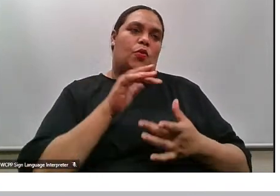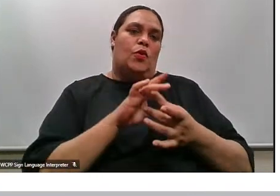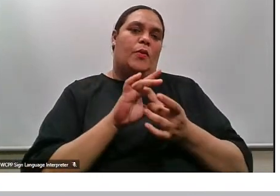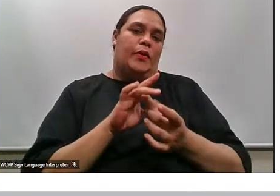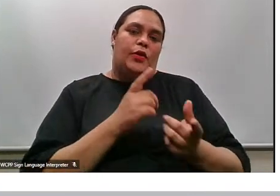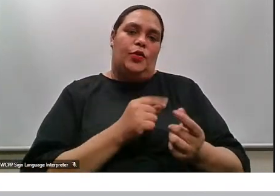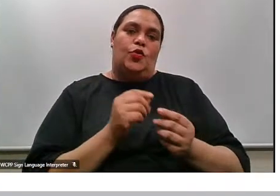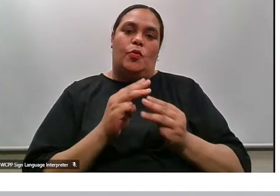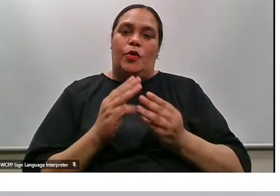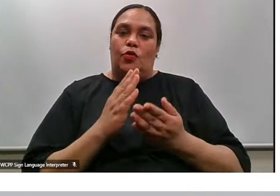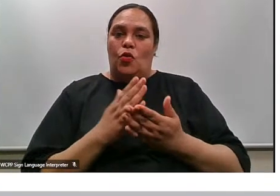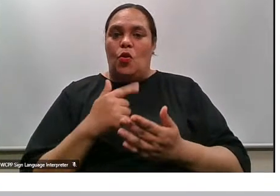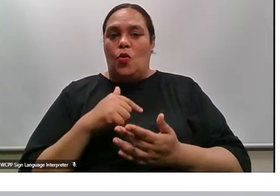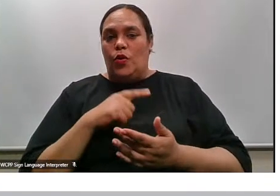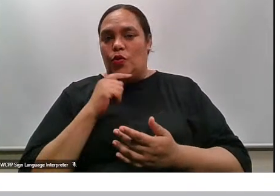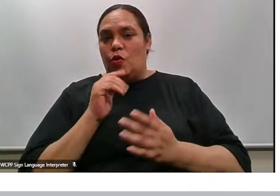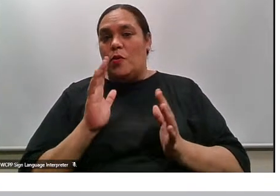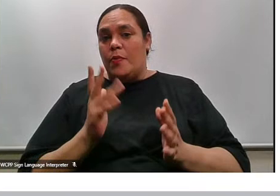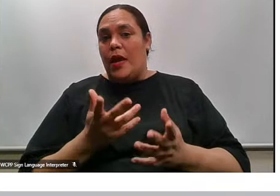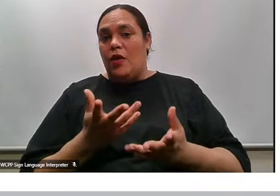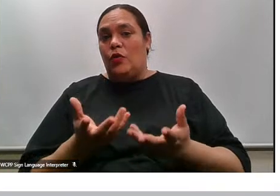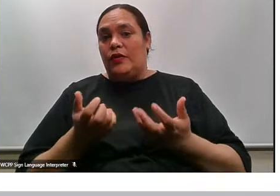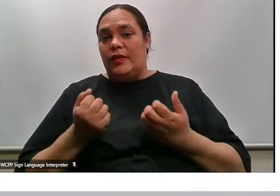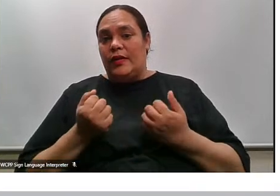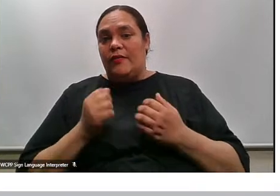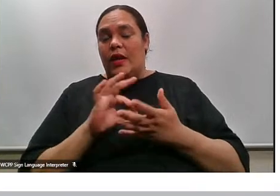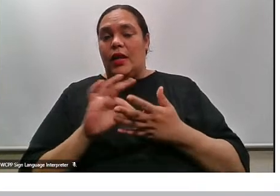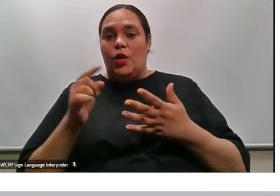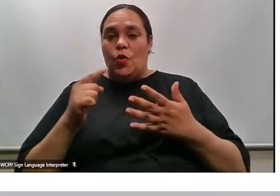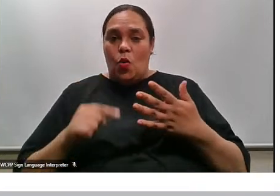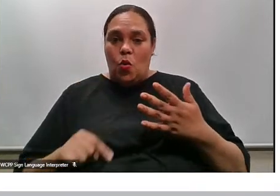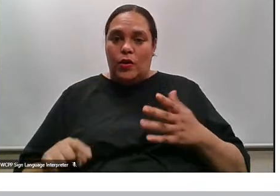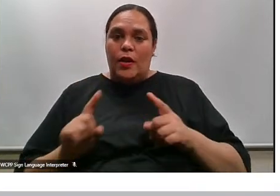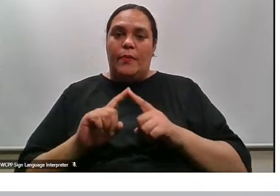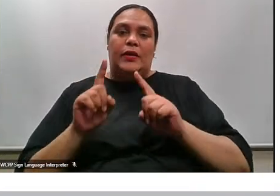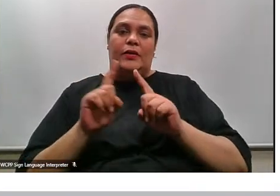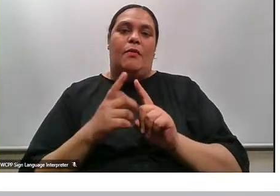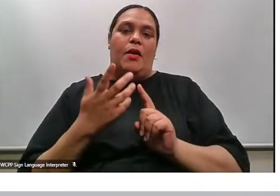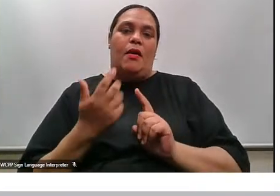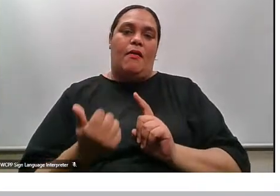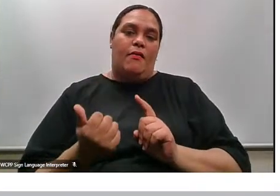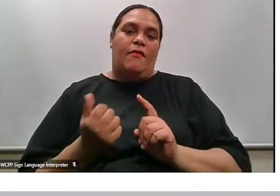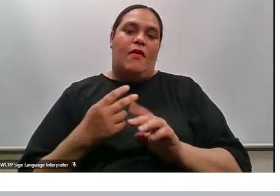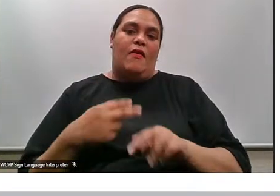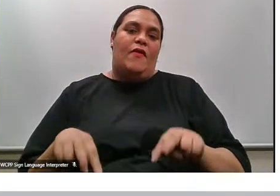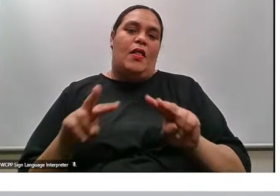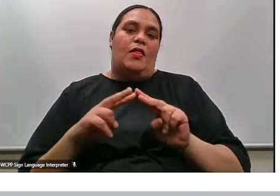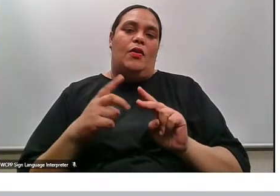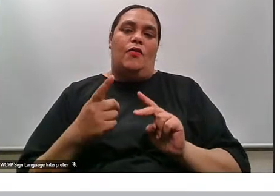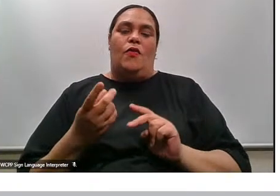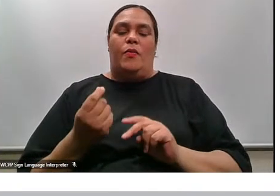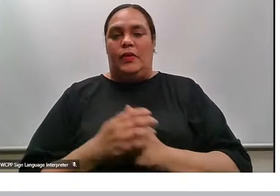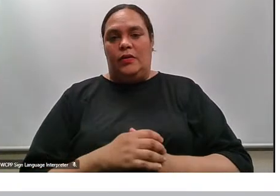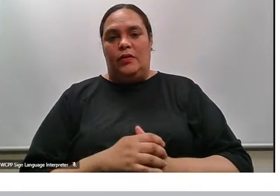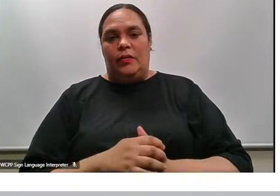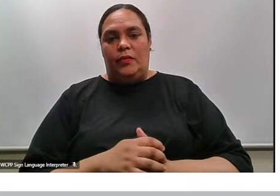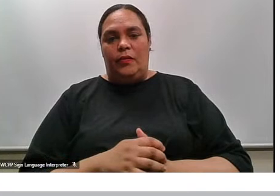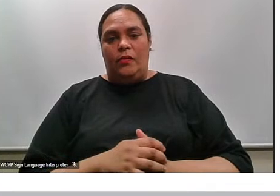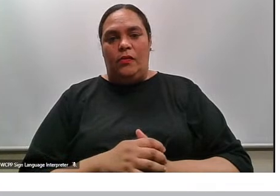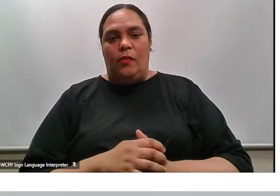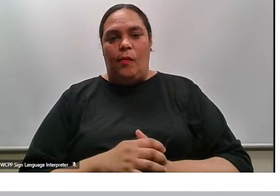to ensuring that we not only receive clean audits, but there's actually value for money.